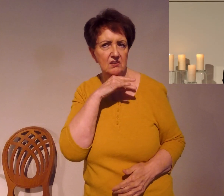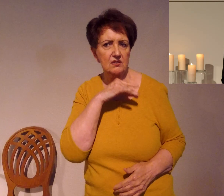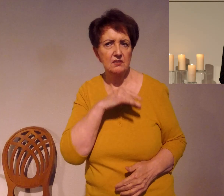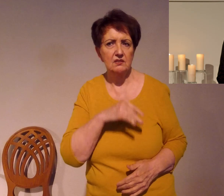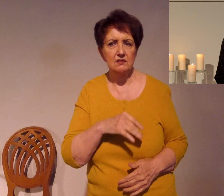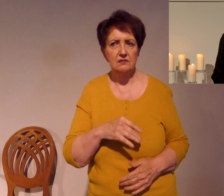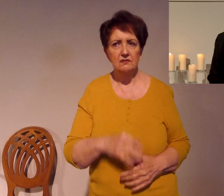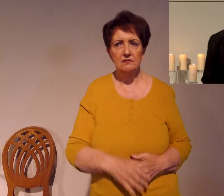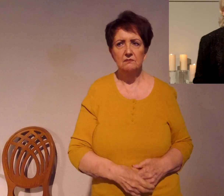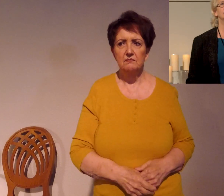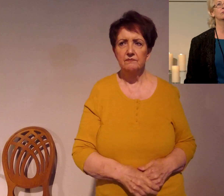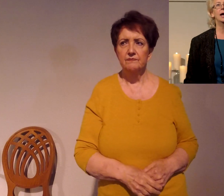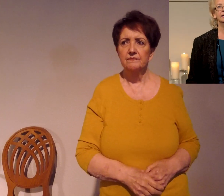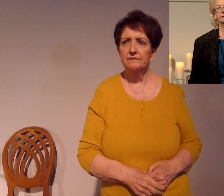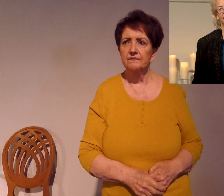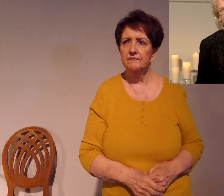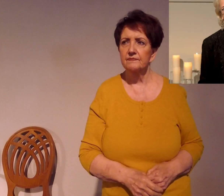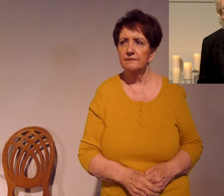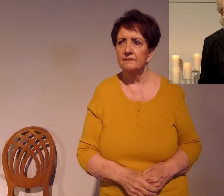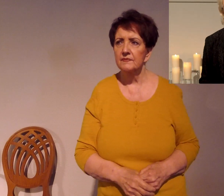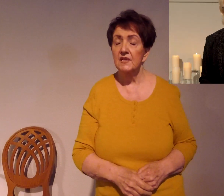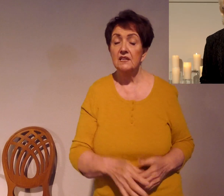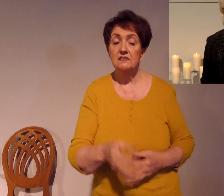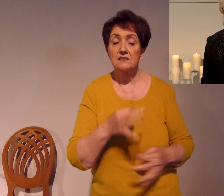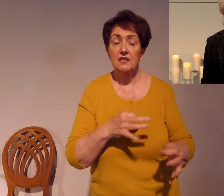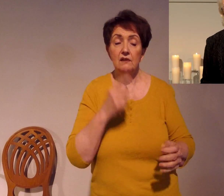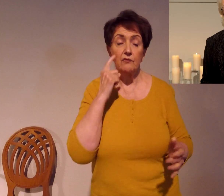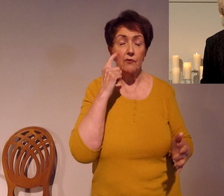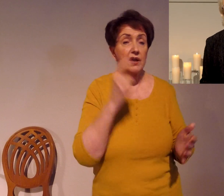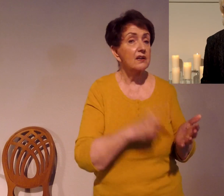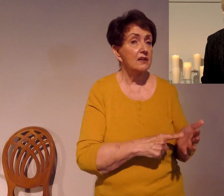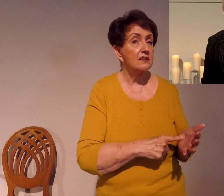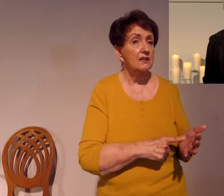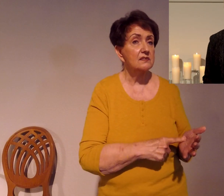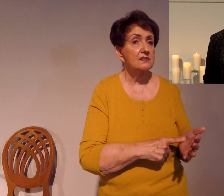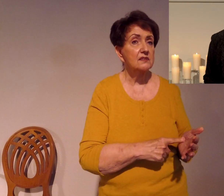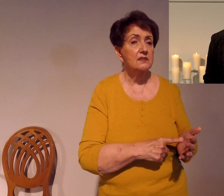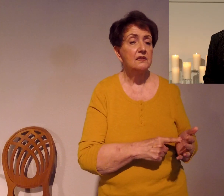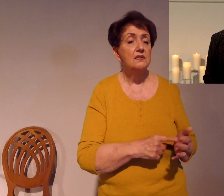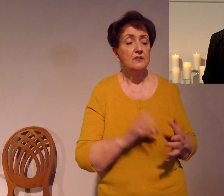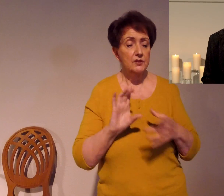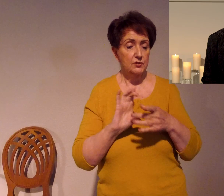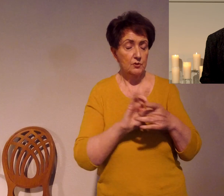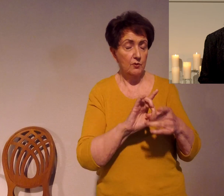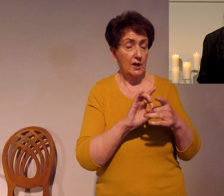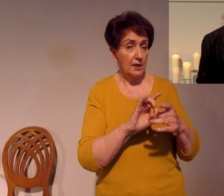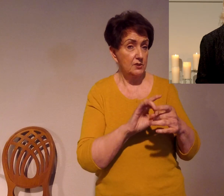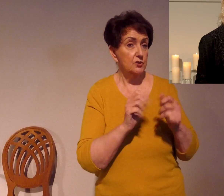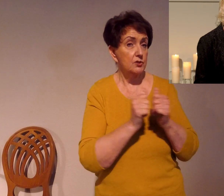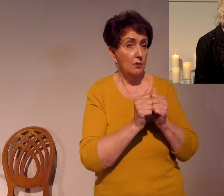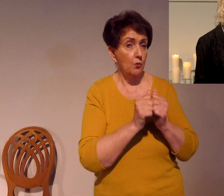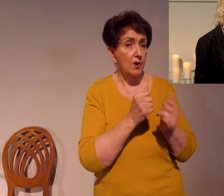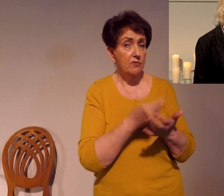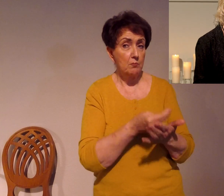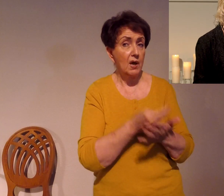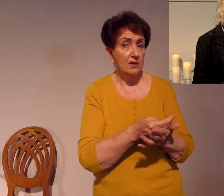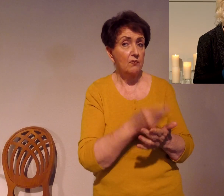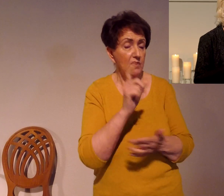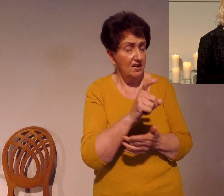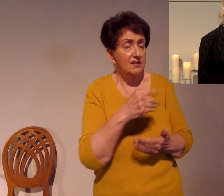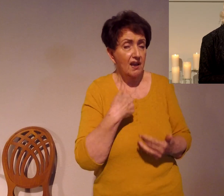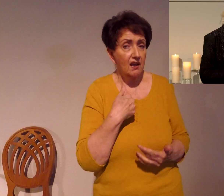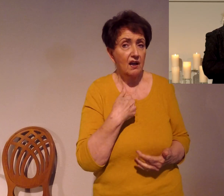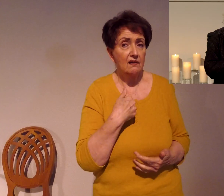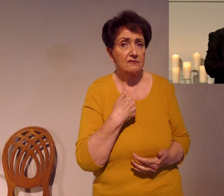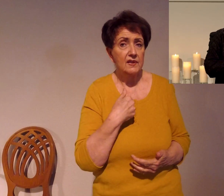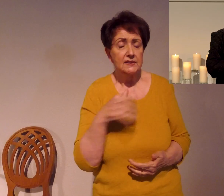idea with it, rather than recognizing that there is a relationship with money that we need to have,